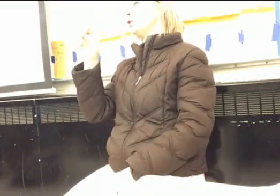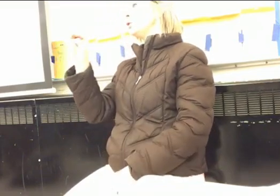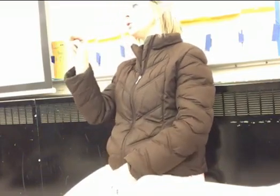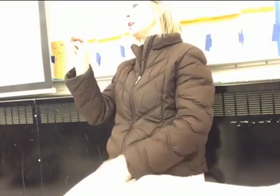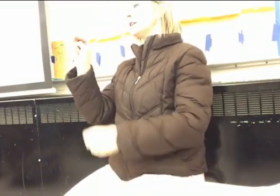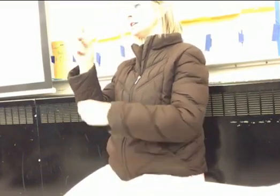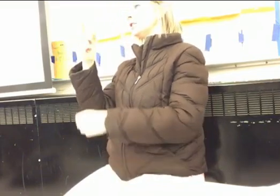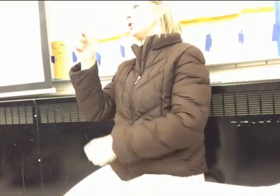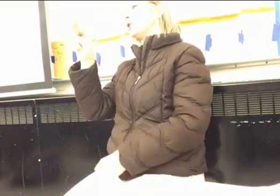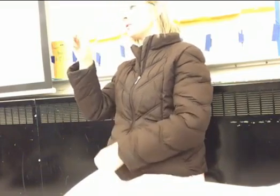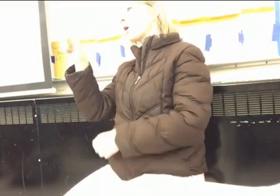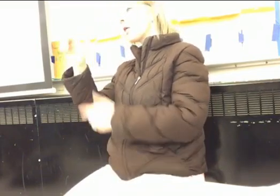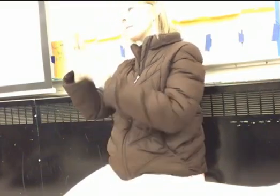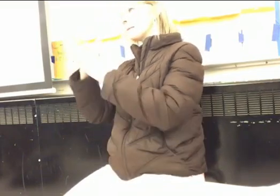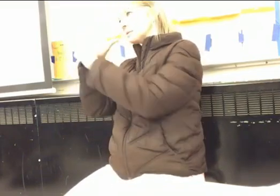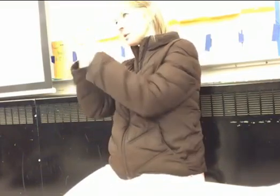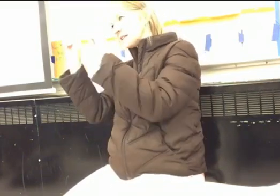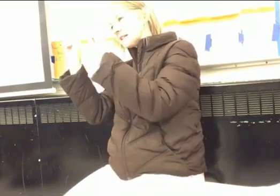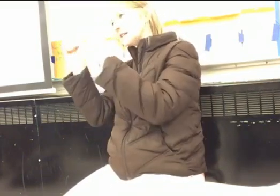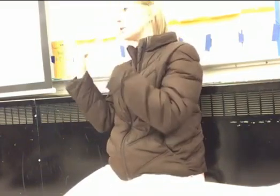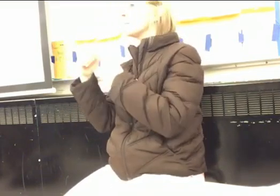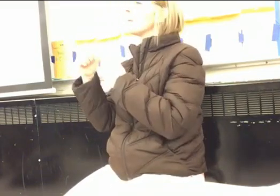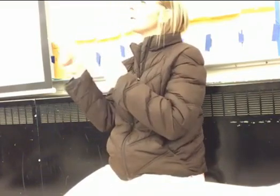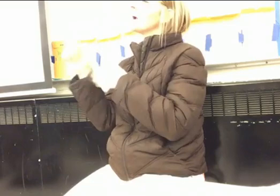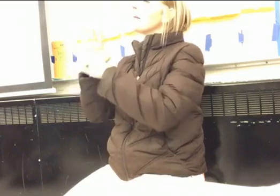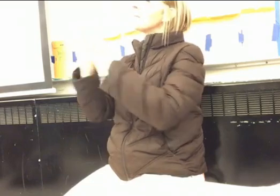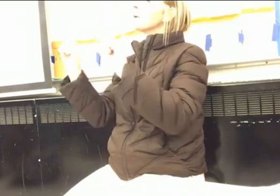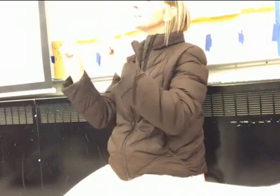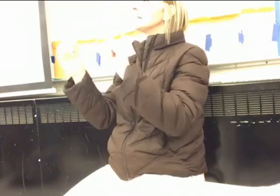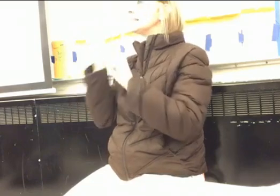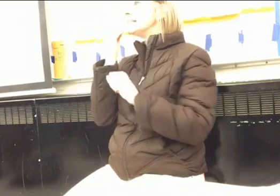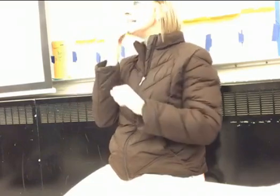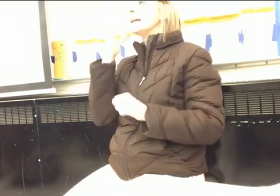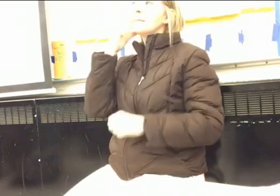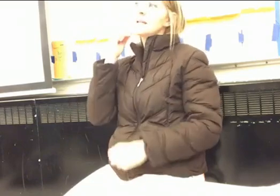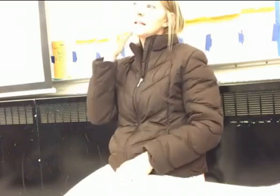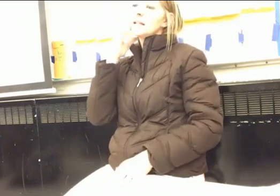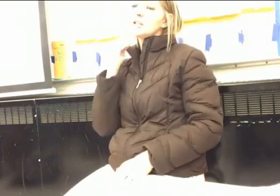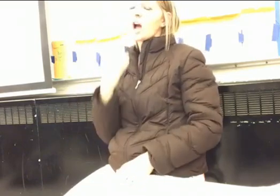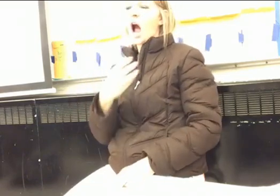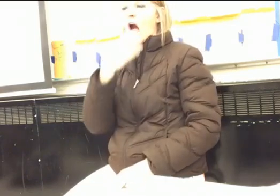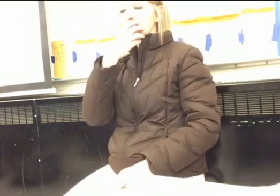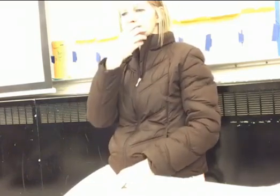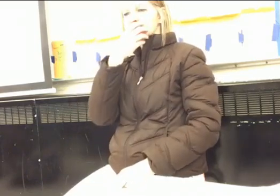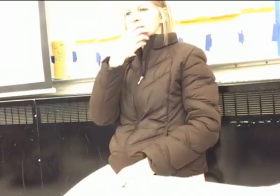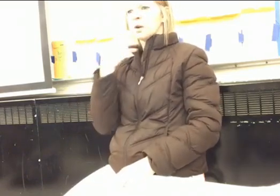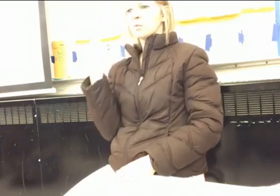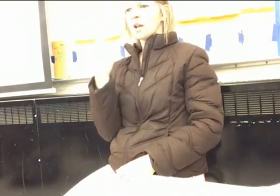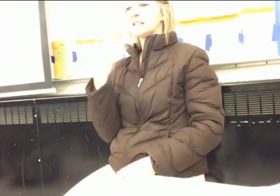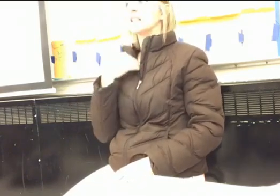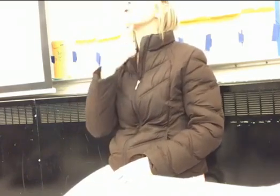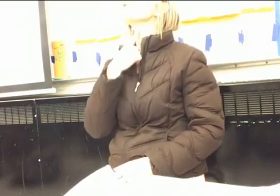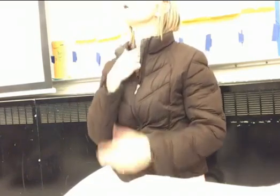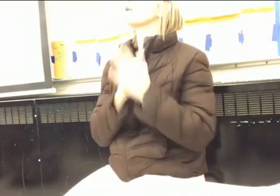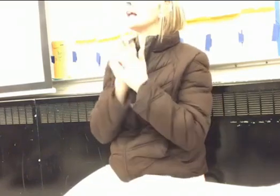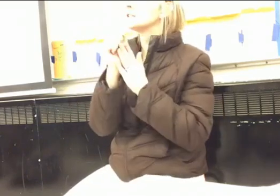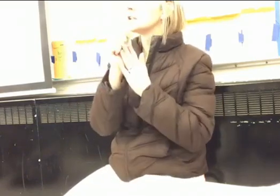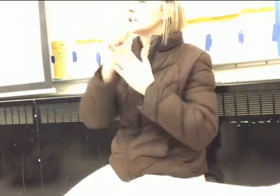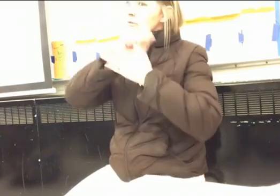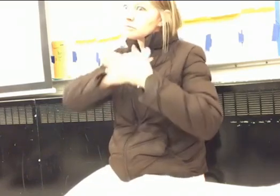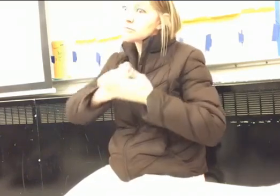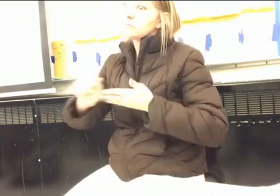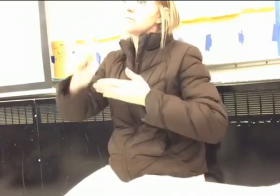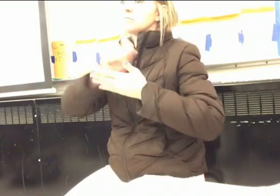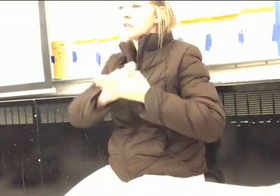becomes the president. Do you guys remember the story about how the president, he was eating a peach, realized that he had throat cancer. He writes a memoir